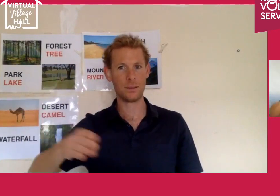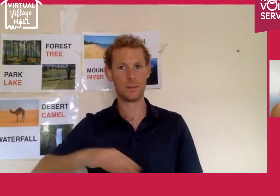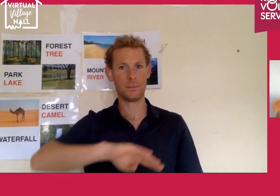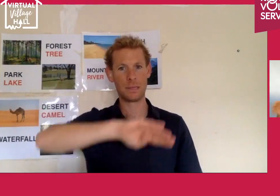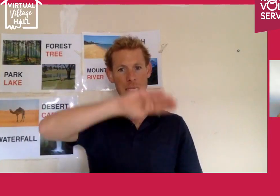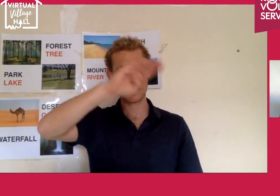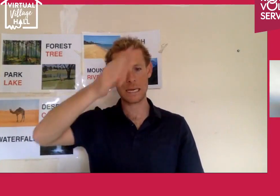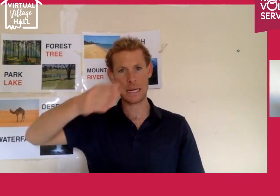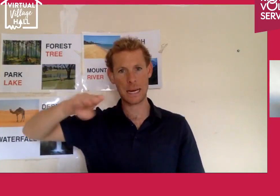Camel.